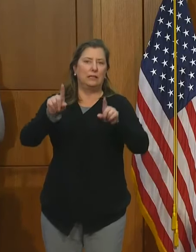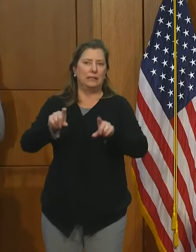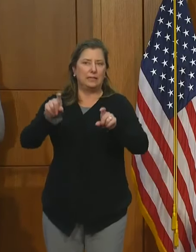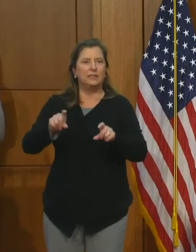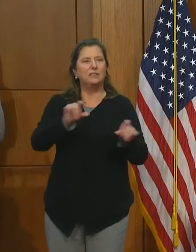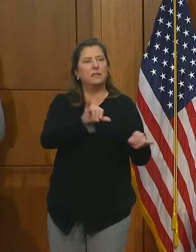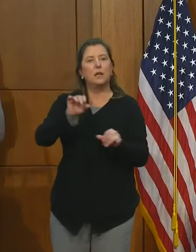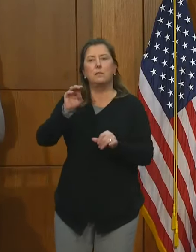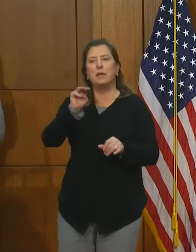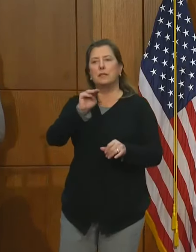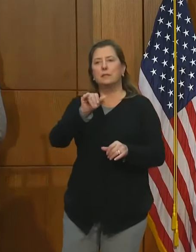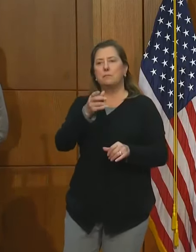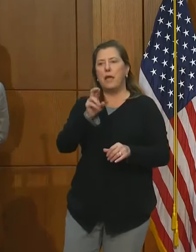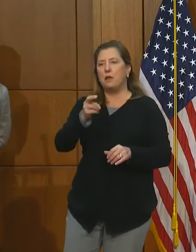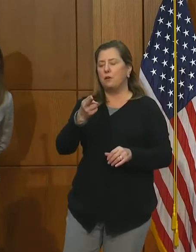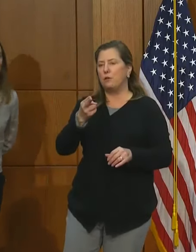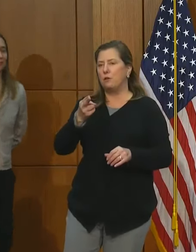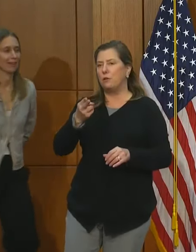do?